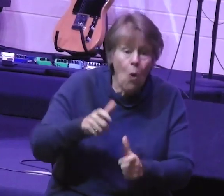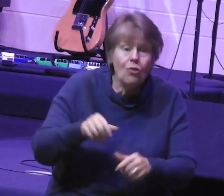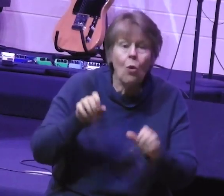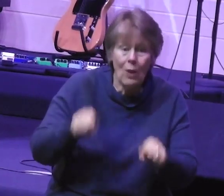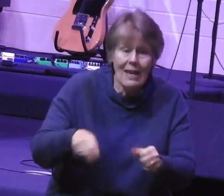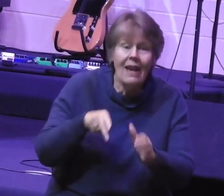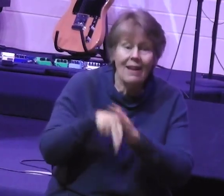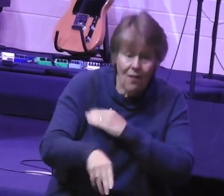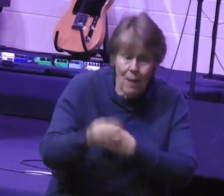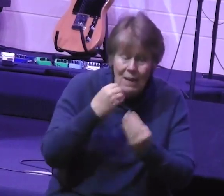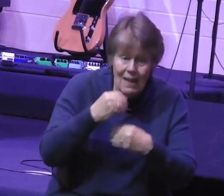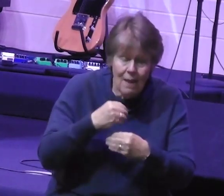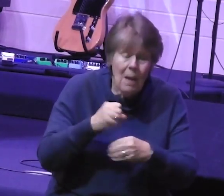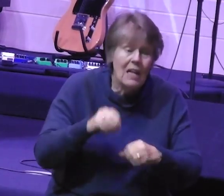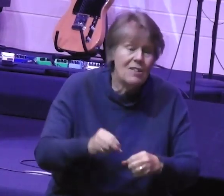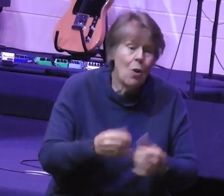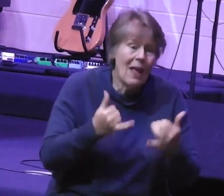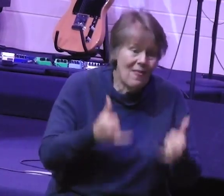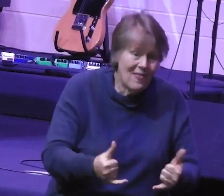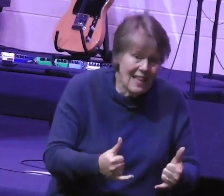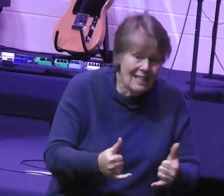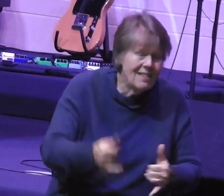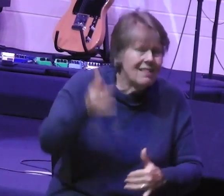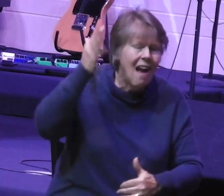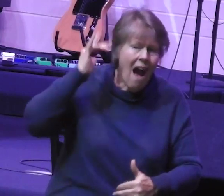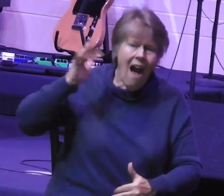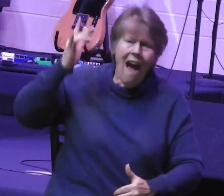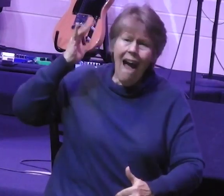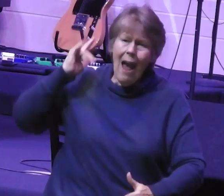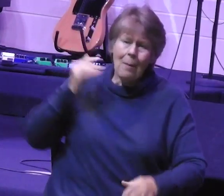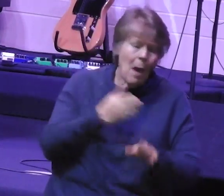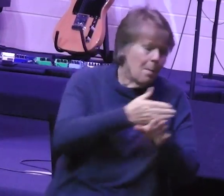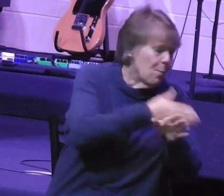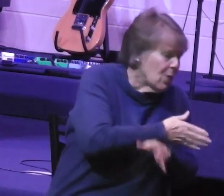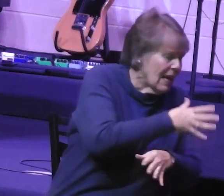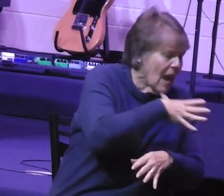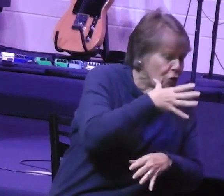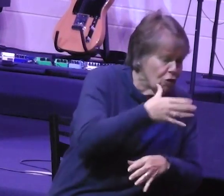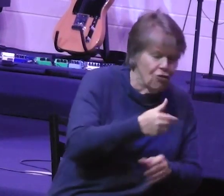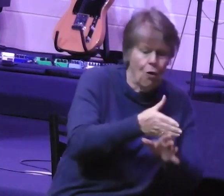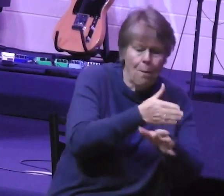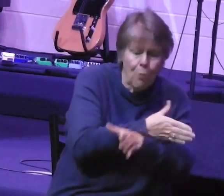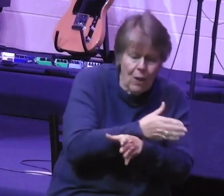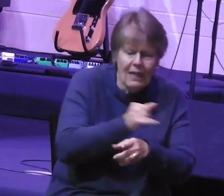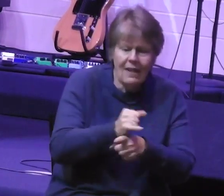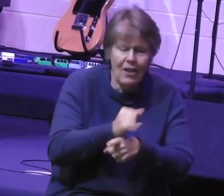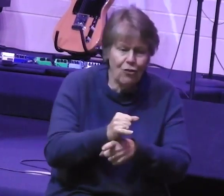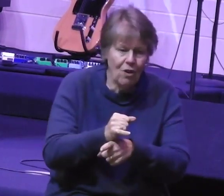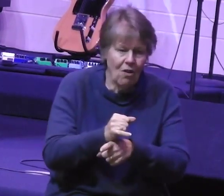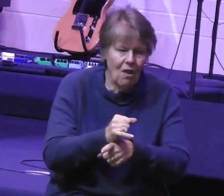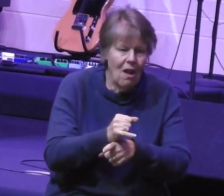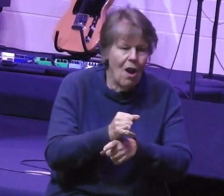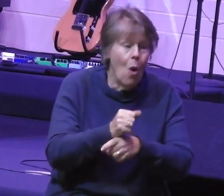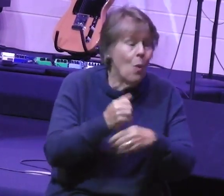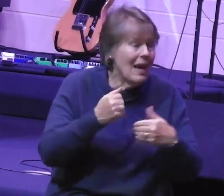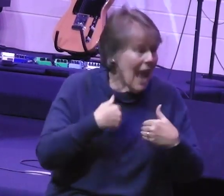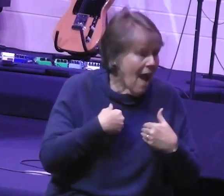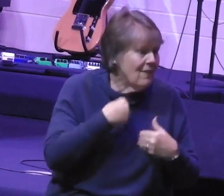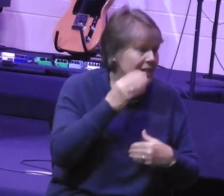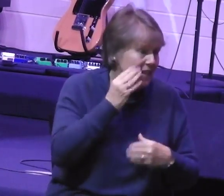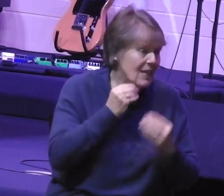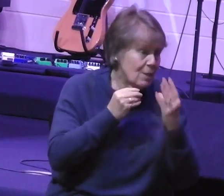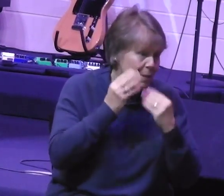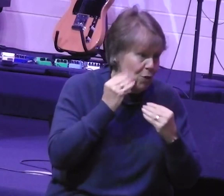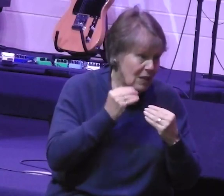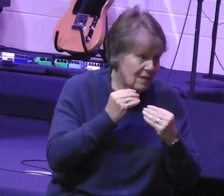pre-modern, pre-scientific, pre-agricultural world, we have this strange experience every day. We know that there's this orb